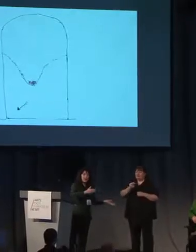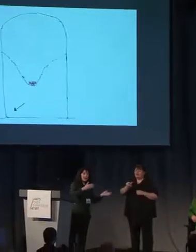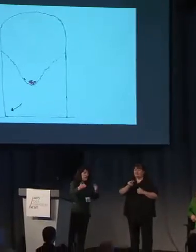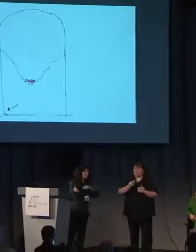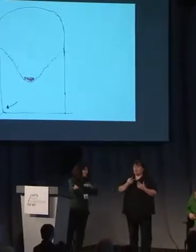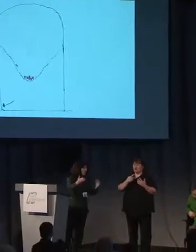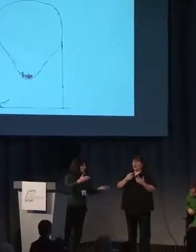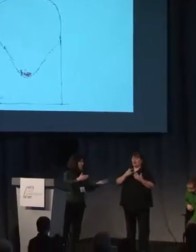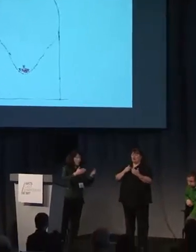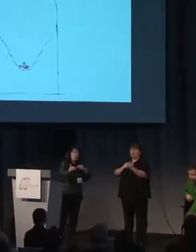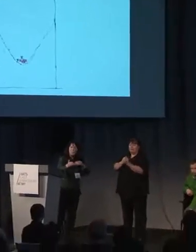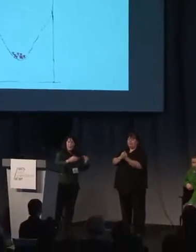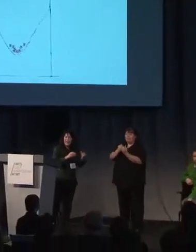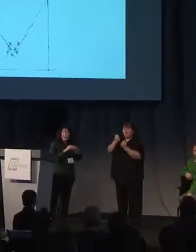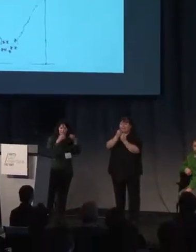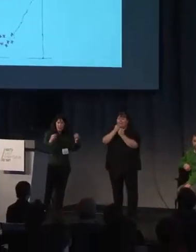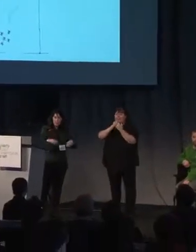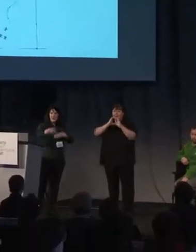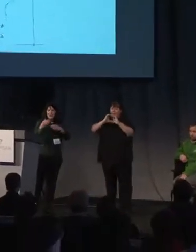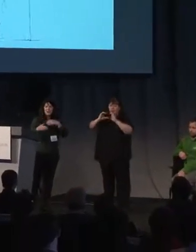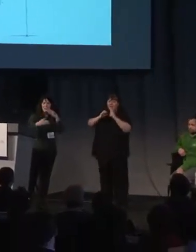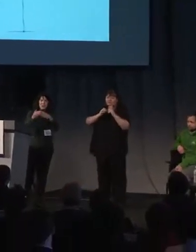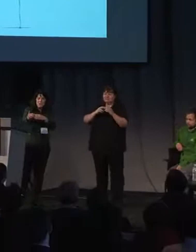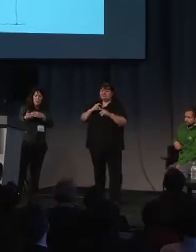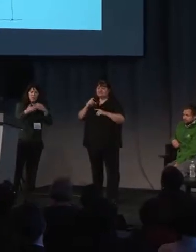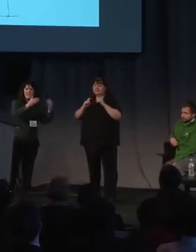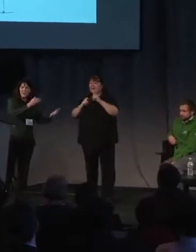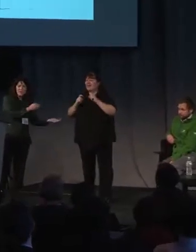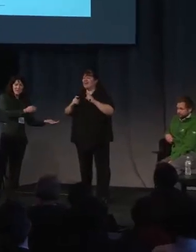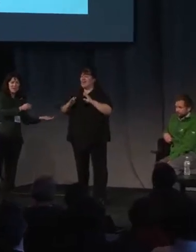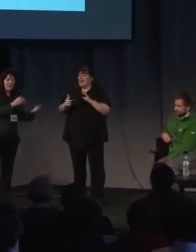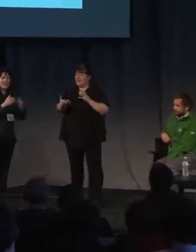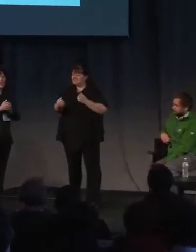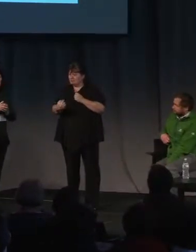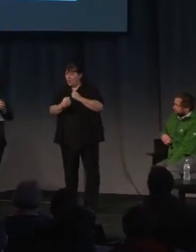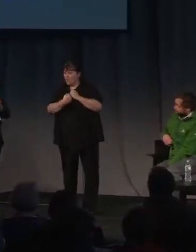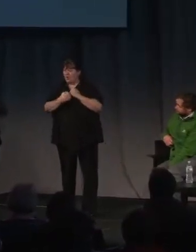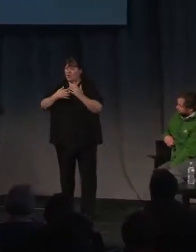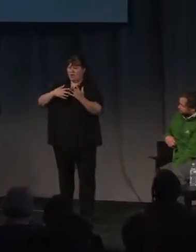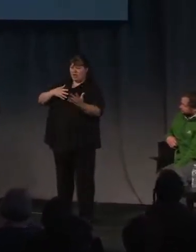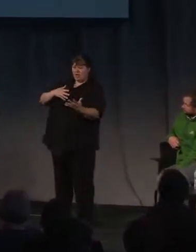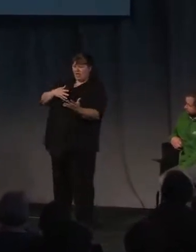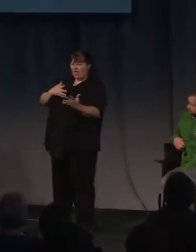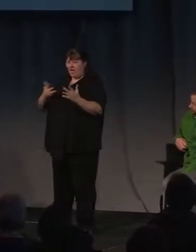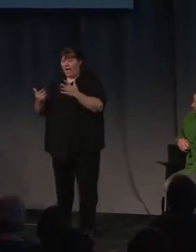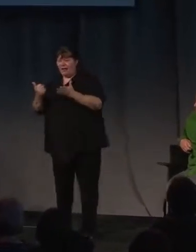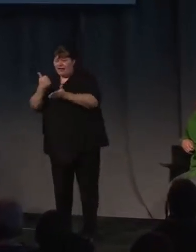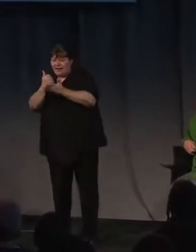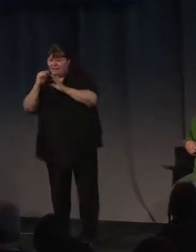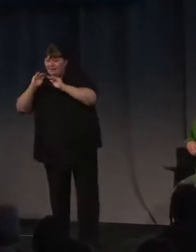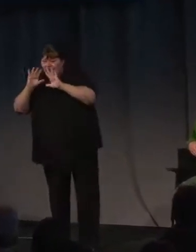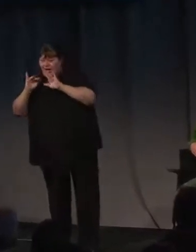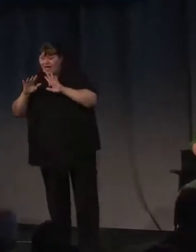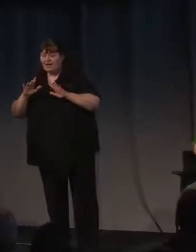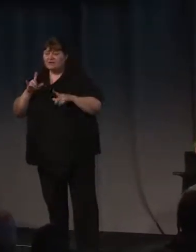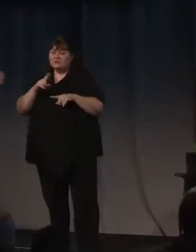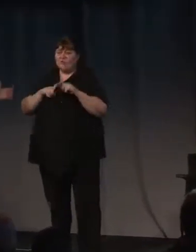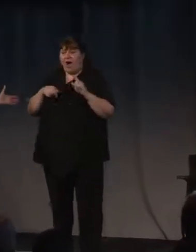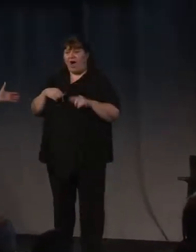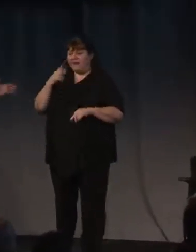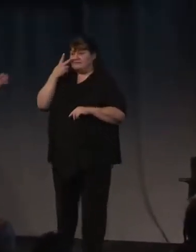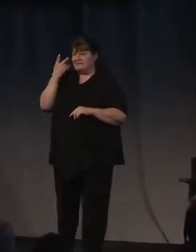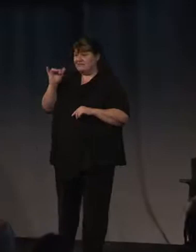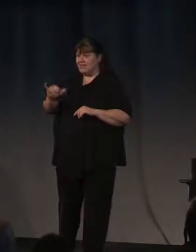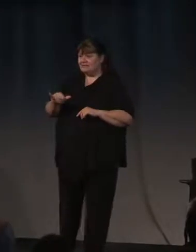aiding one another. They're communicating there. She's reinforcing on occasion what she's saying and so forth. So I have seen